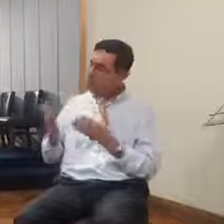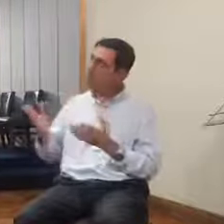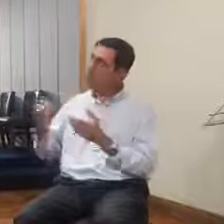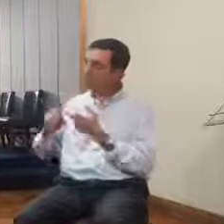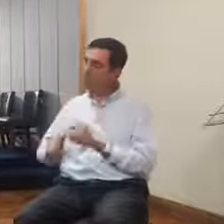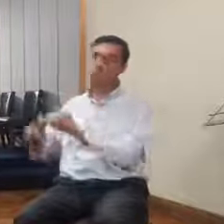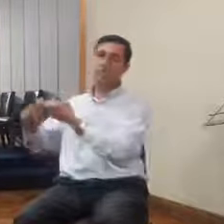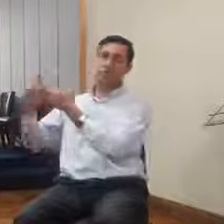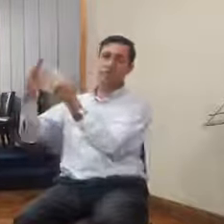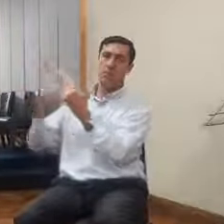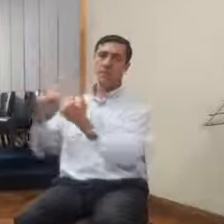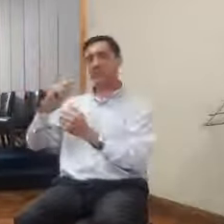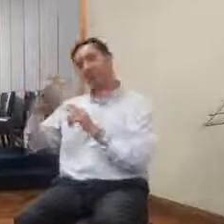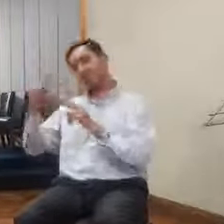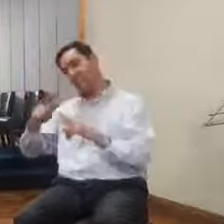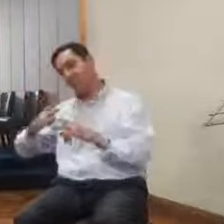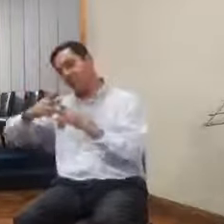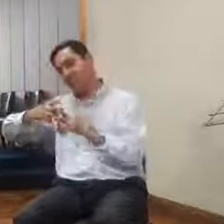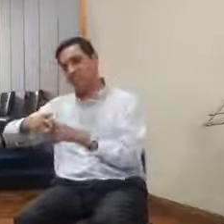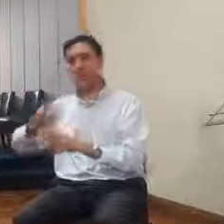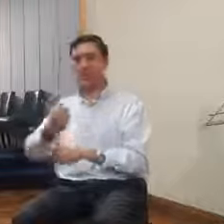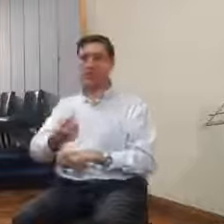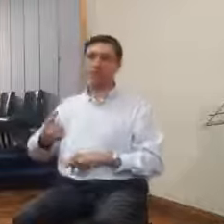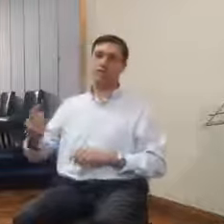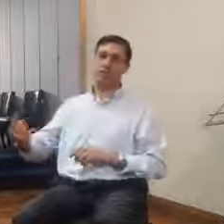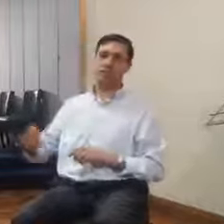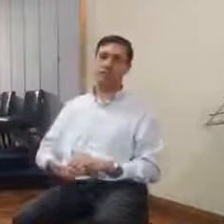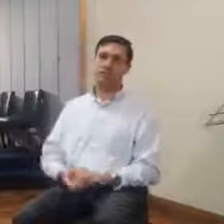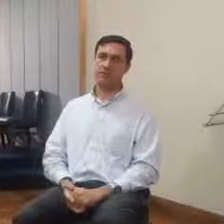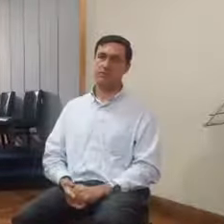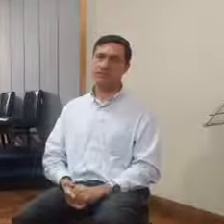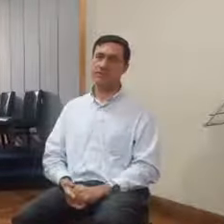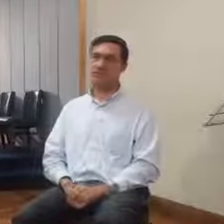merciful God, and that should define us.